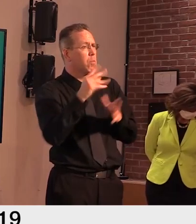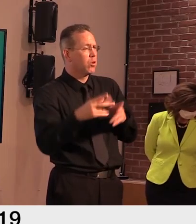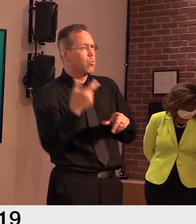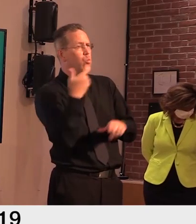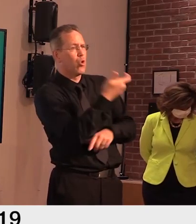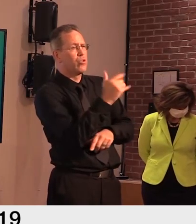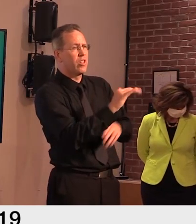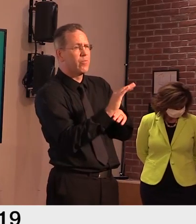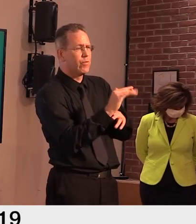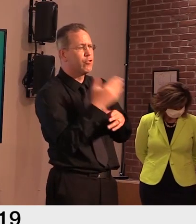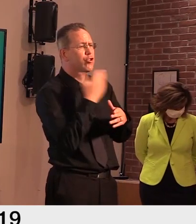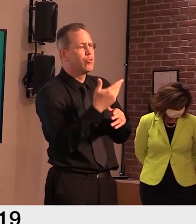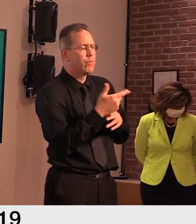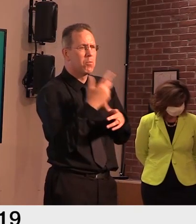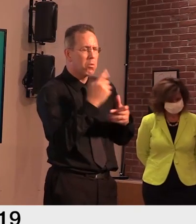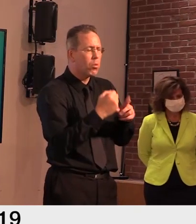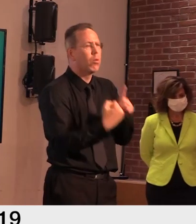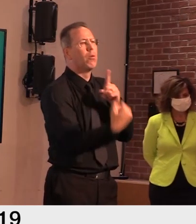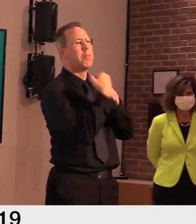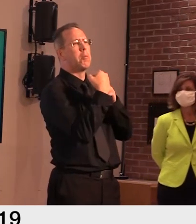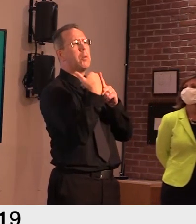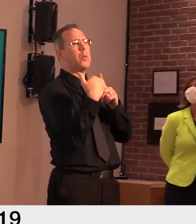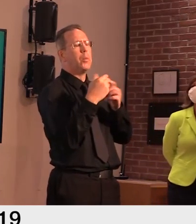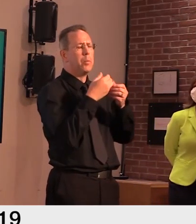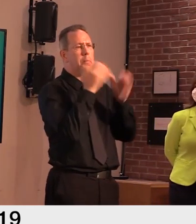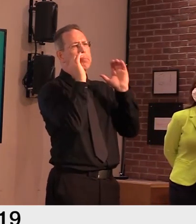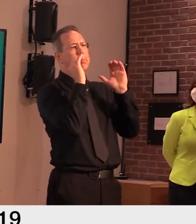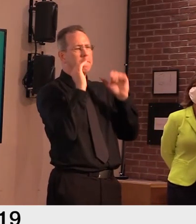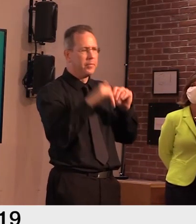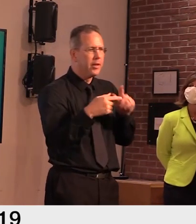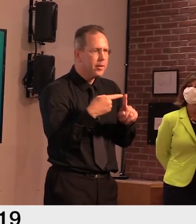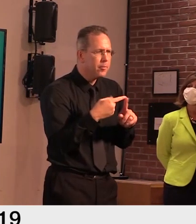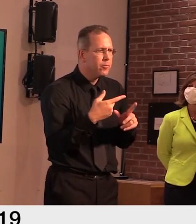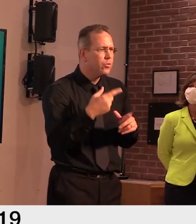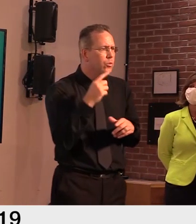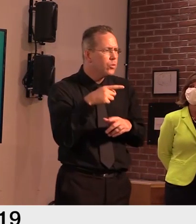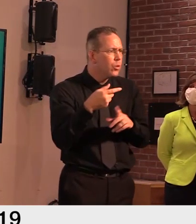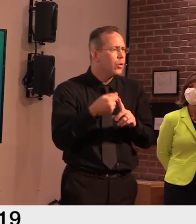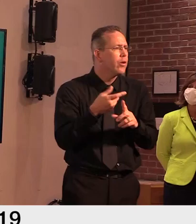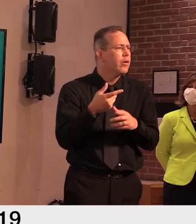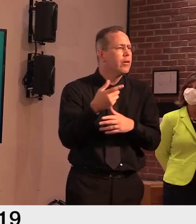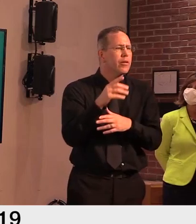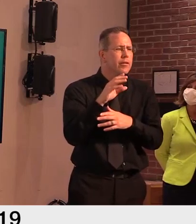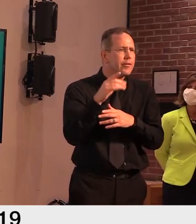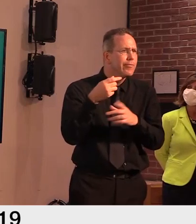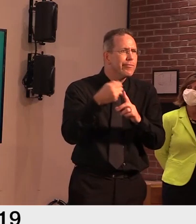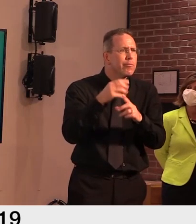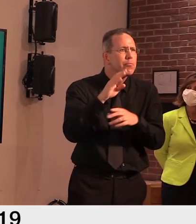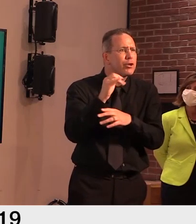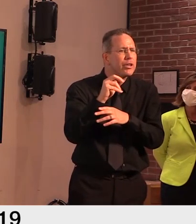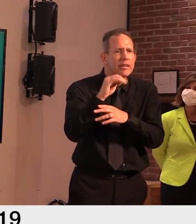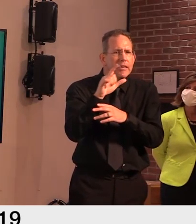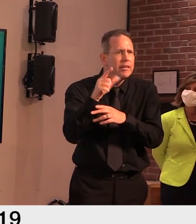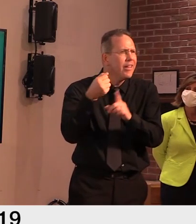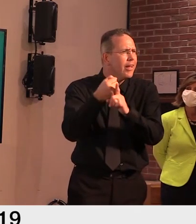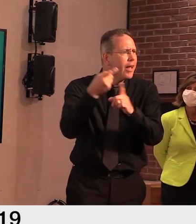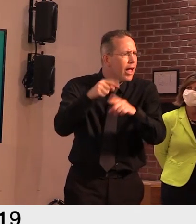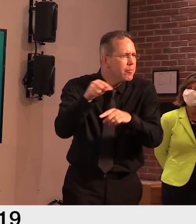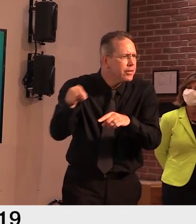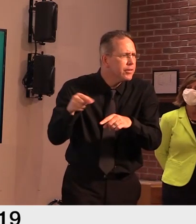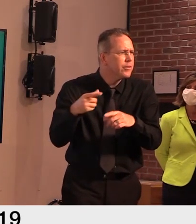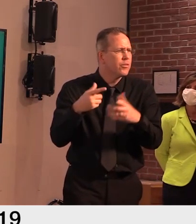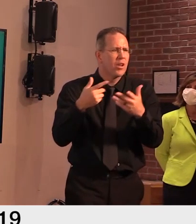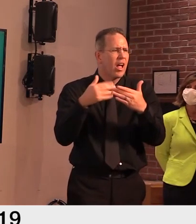think every student, every person who graduates from our schools in Vermont probably should watch